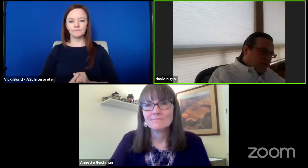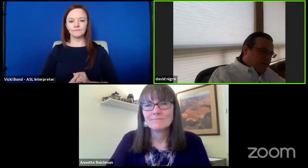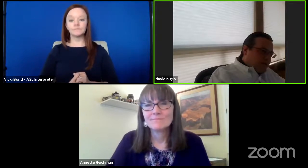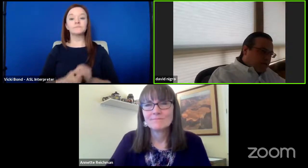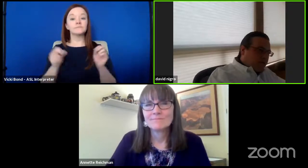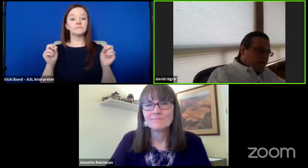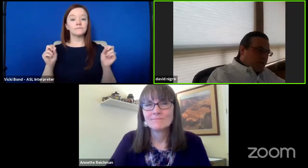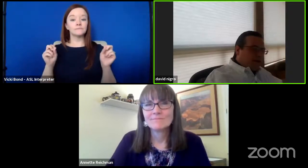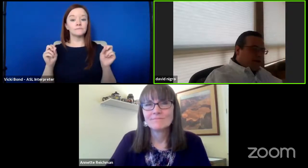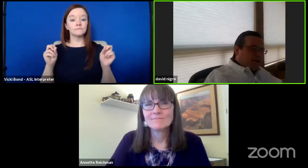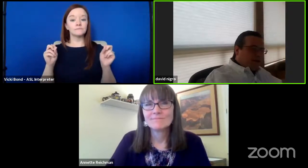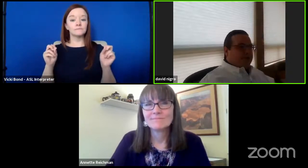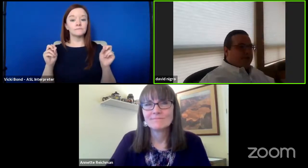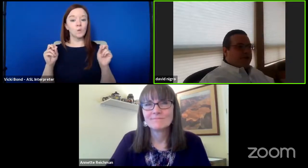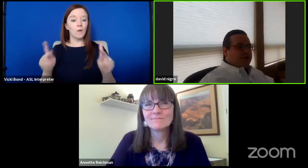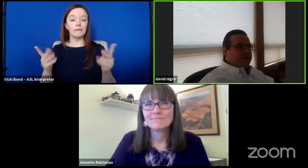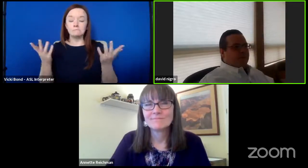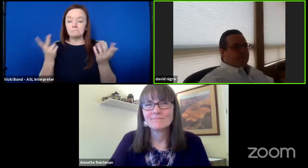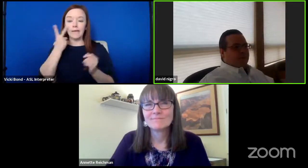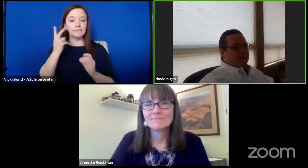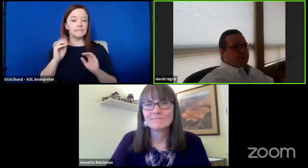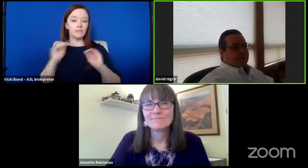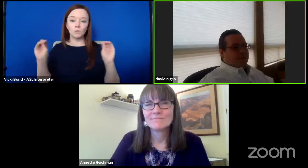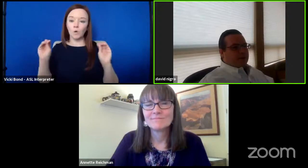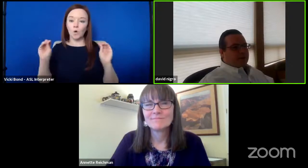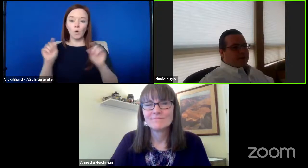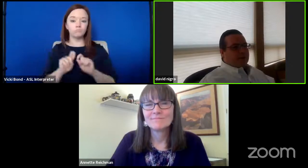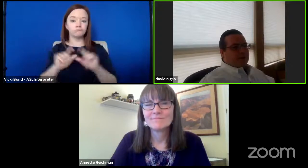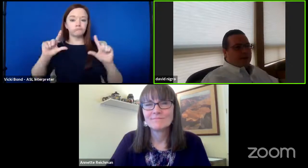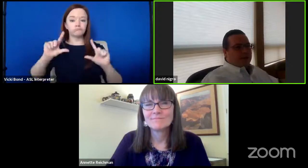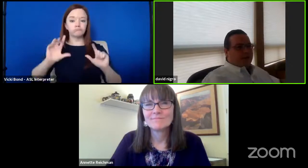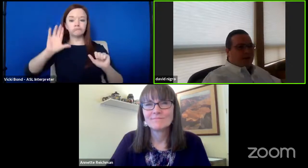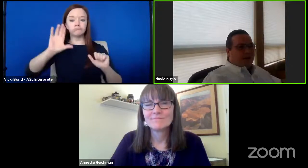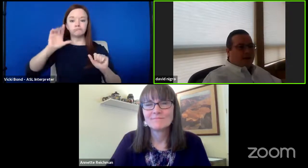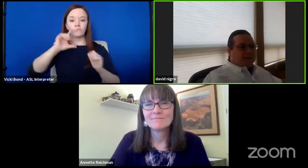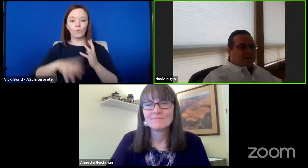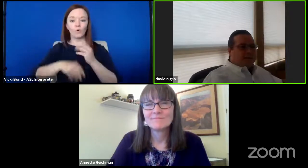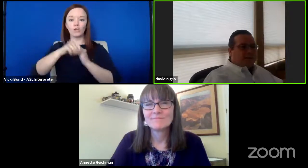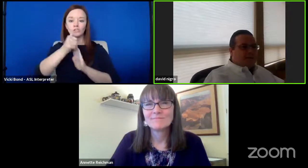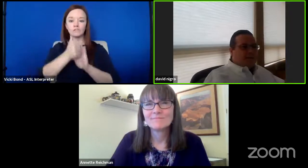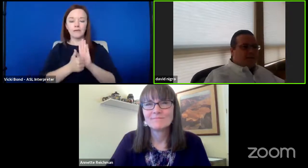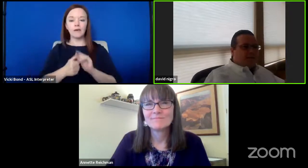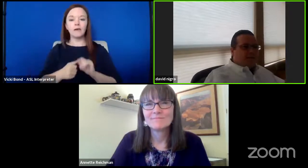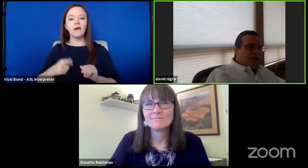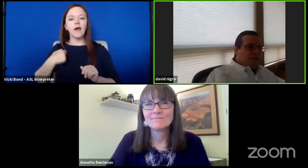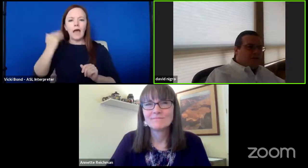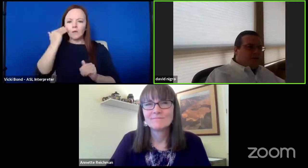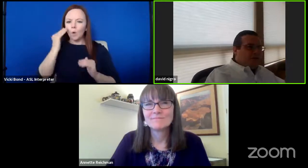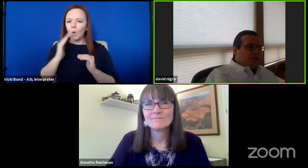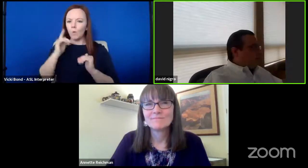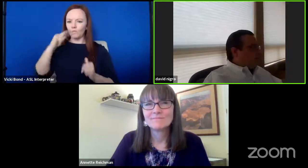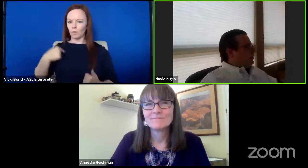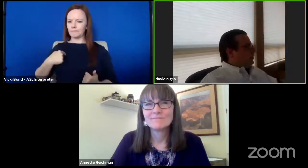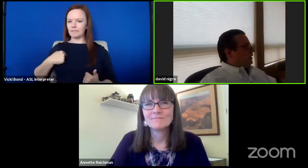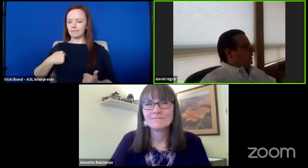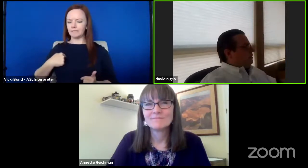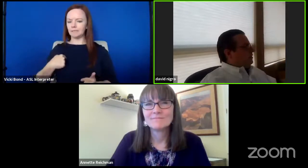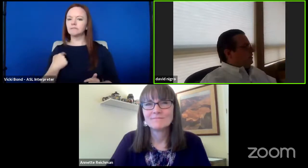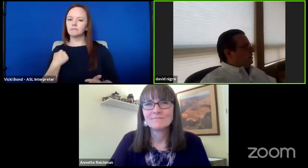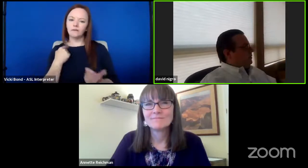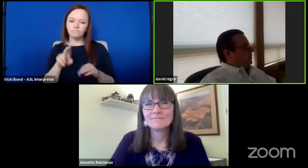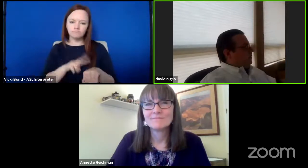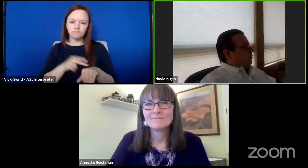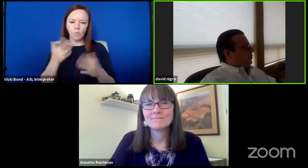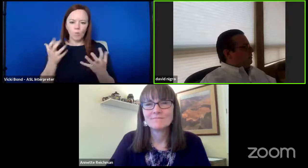Okay, great. I don't see any board members. I know, at least for me, I know that we'd like to see